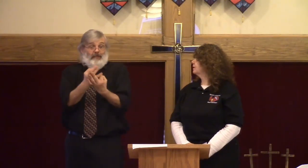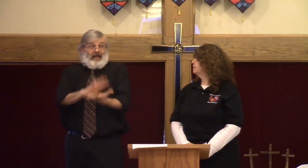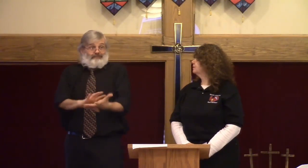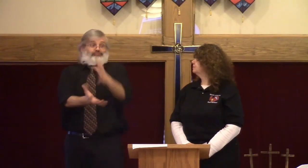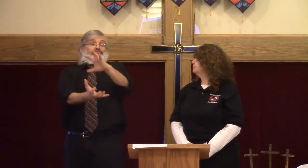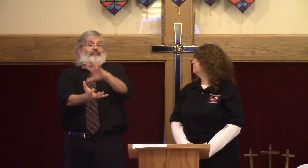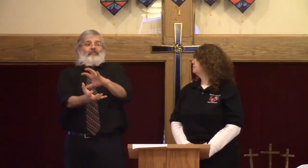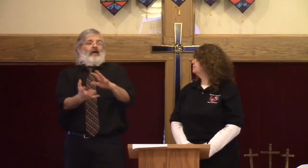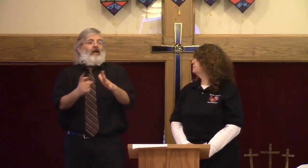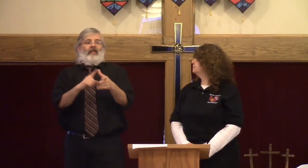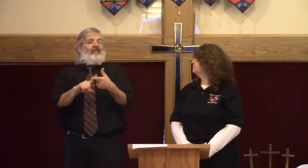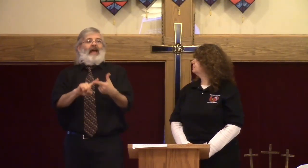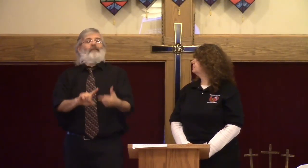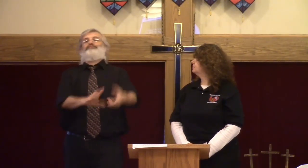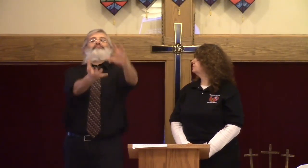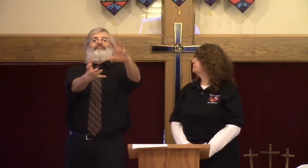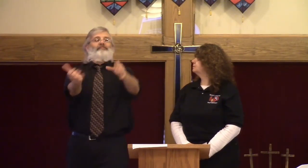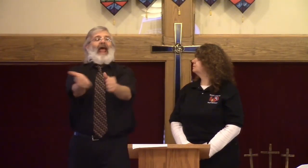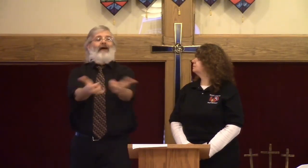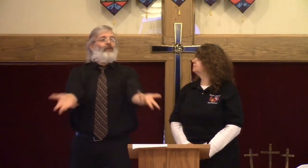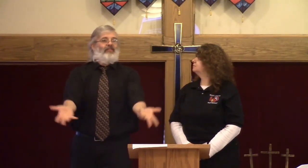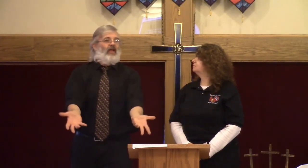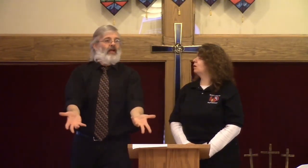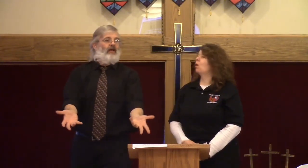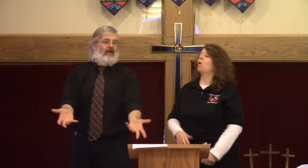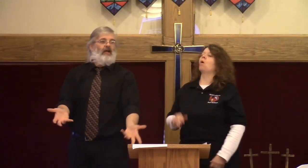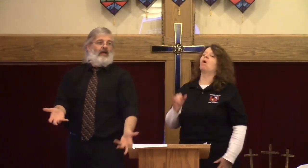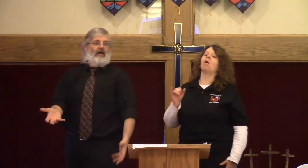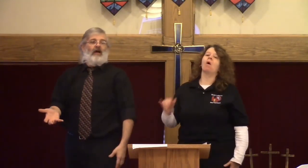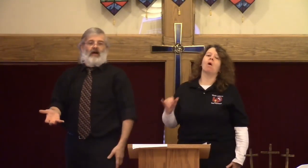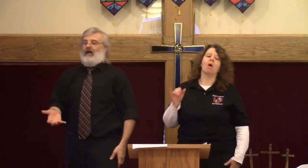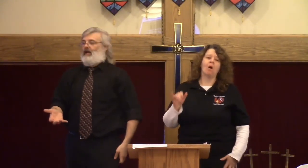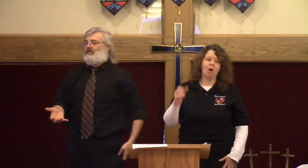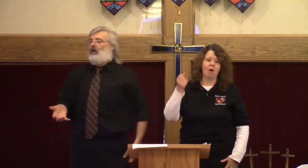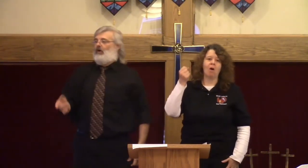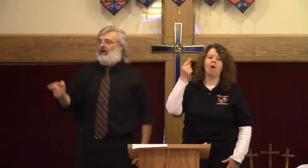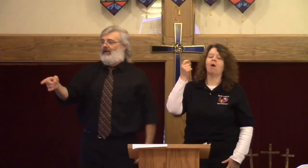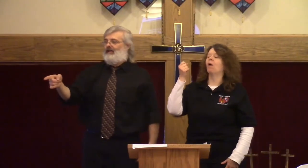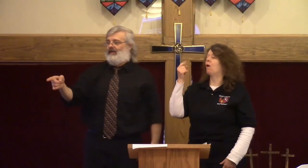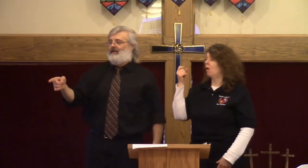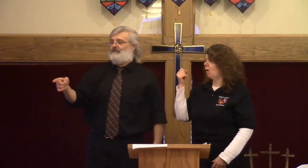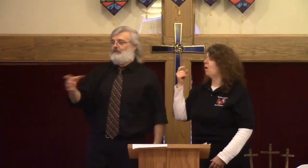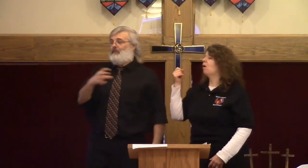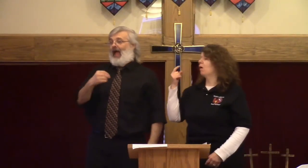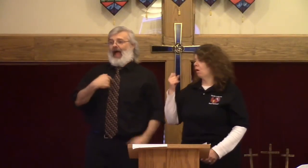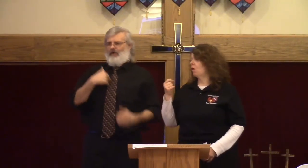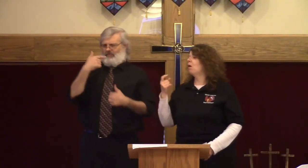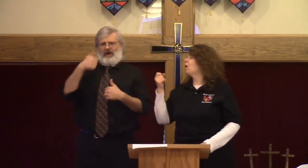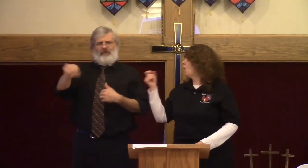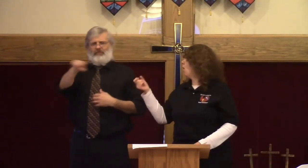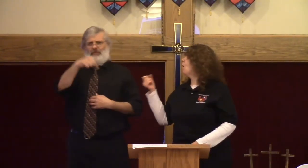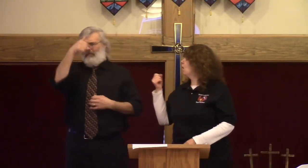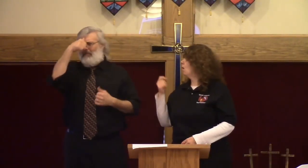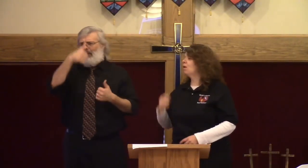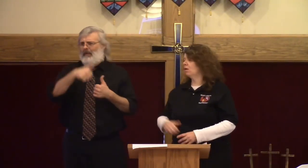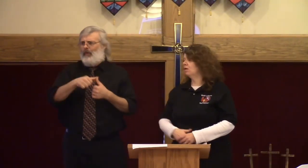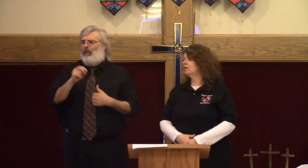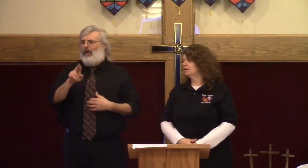family, boom, then boom, everything. Well, and I don't know if you remember this or not, but there was a